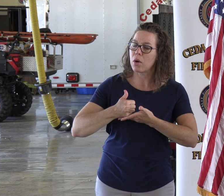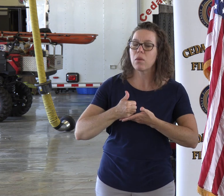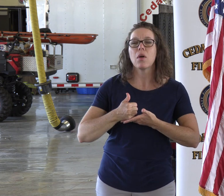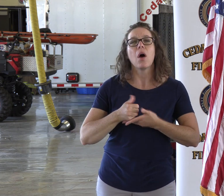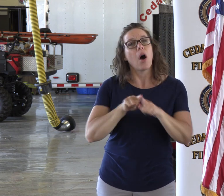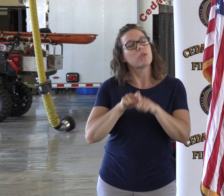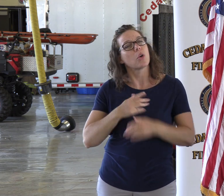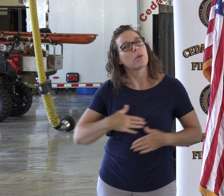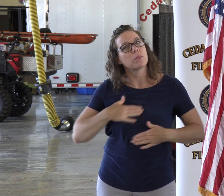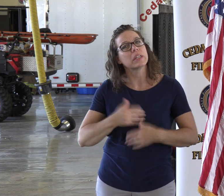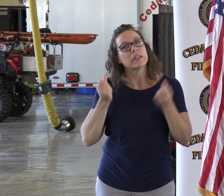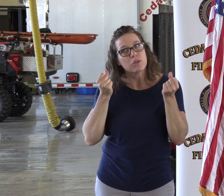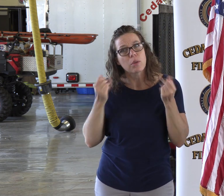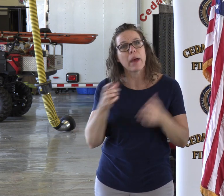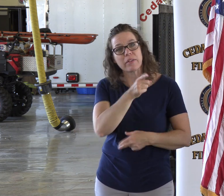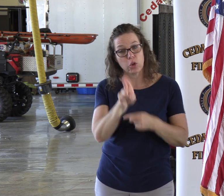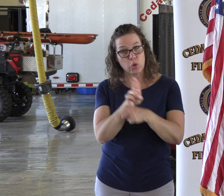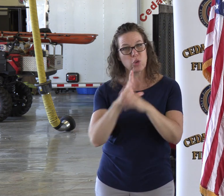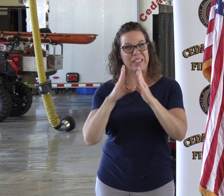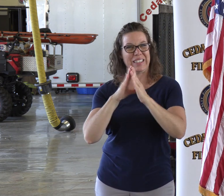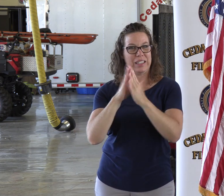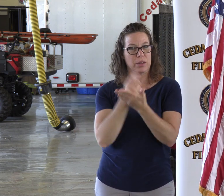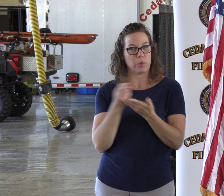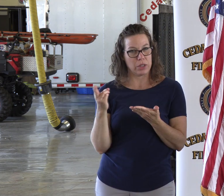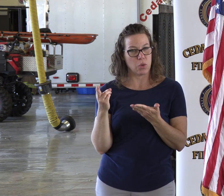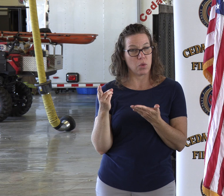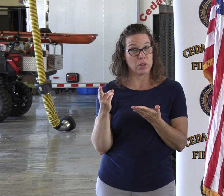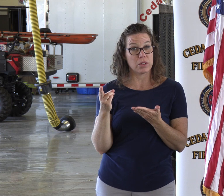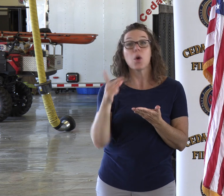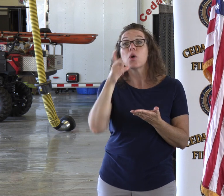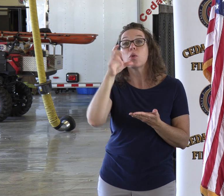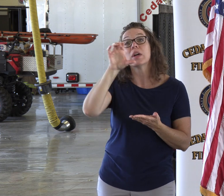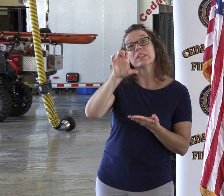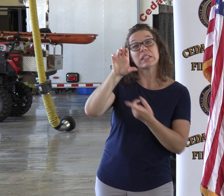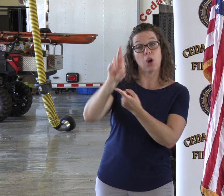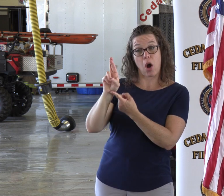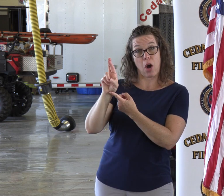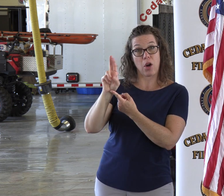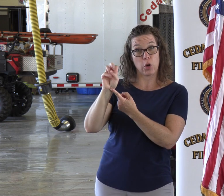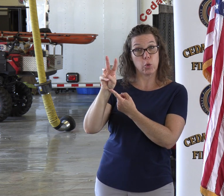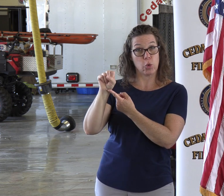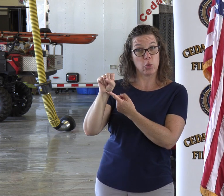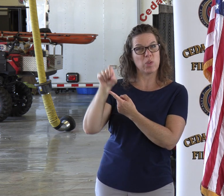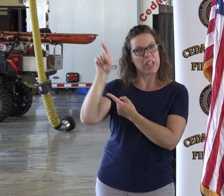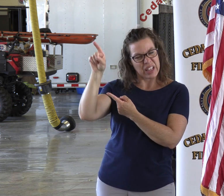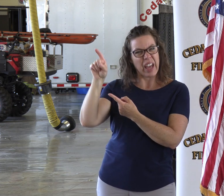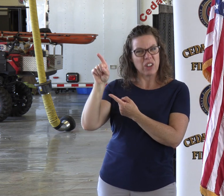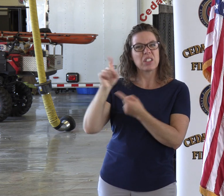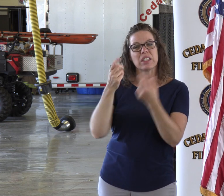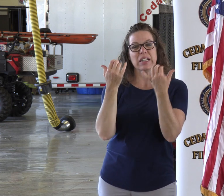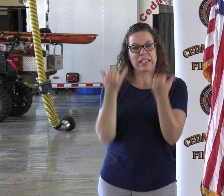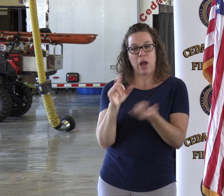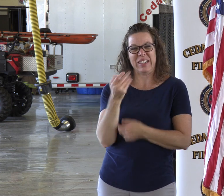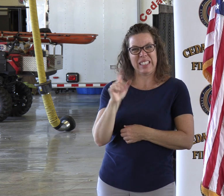that so many utilize the city sources. Subscribers to CR News, Now text